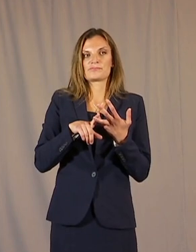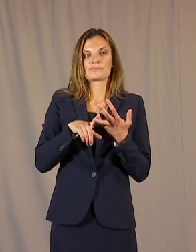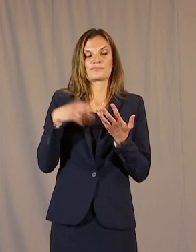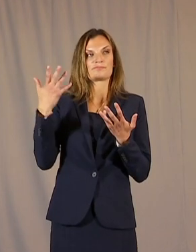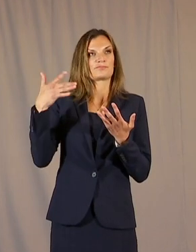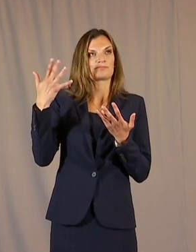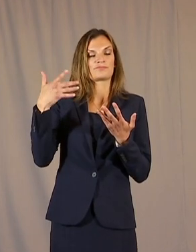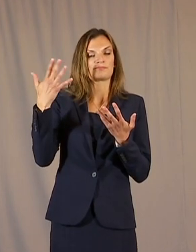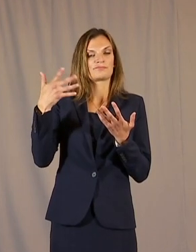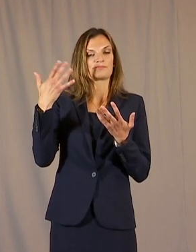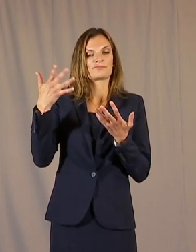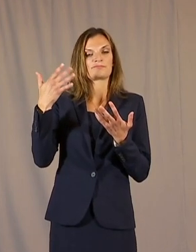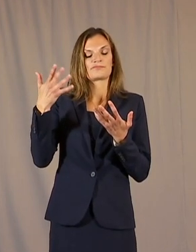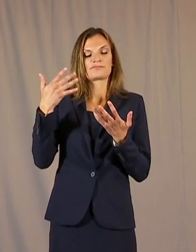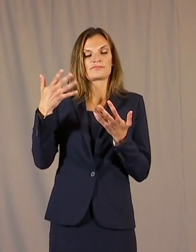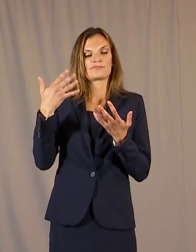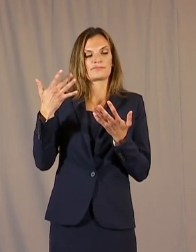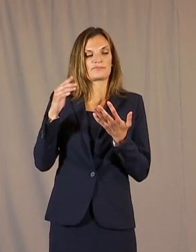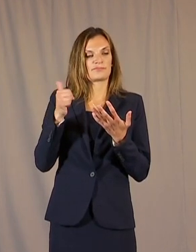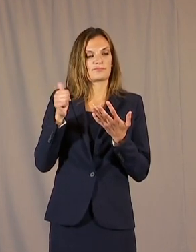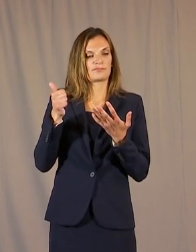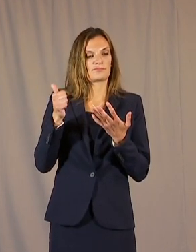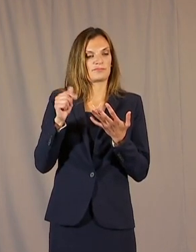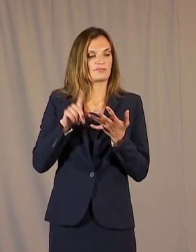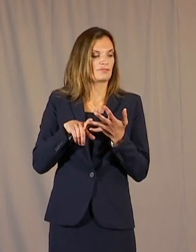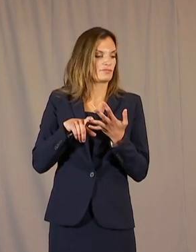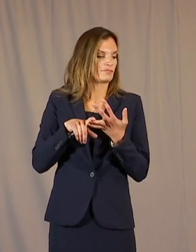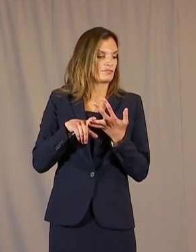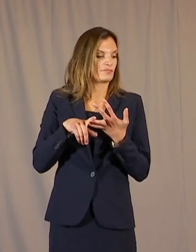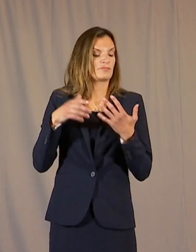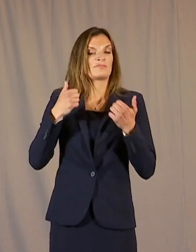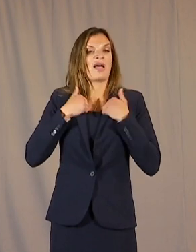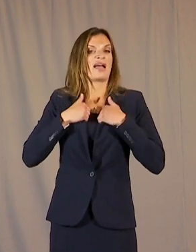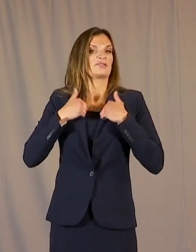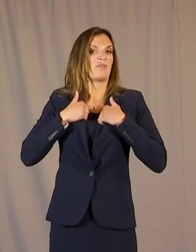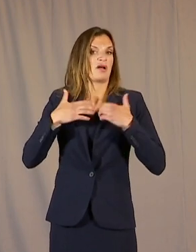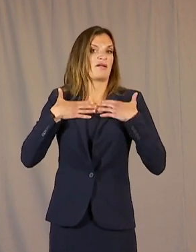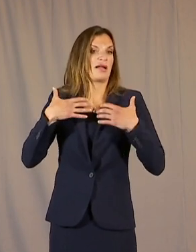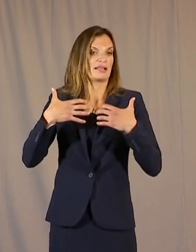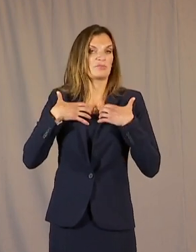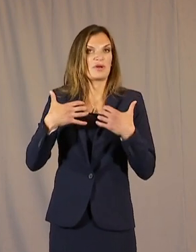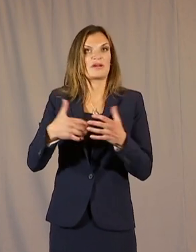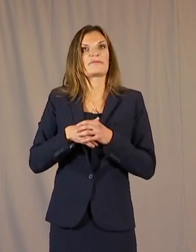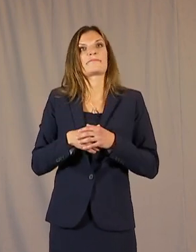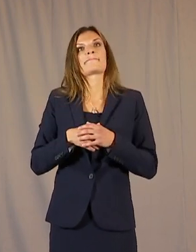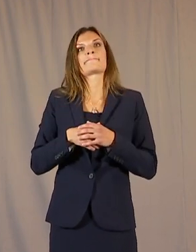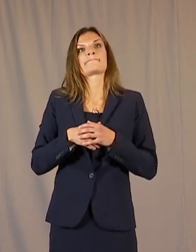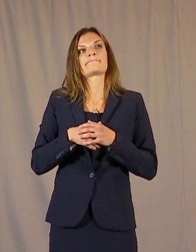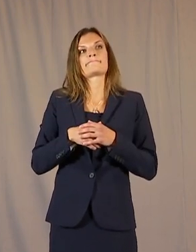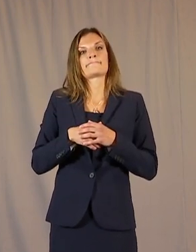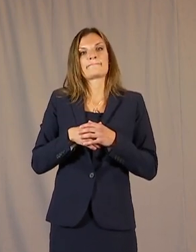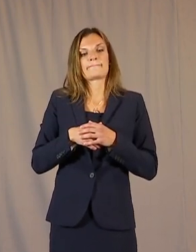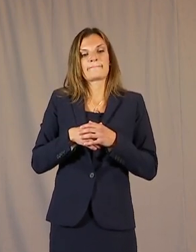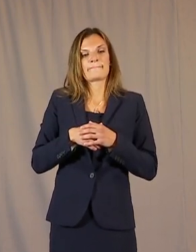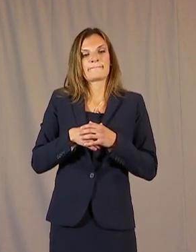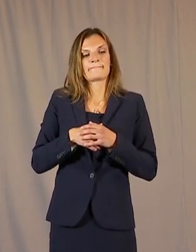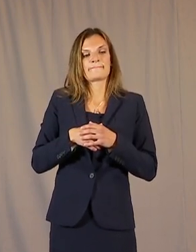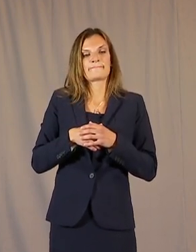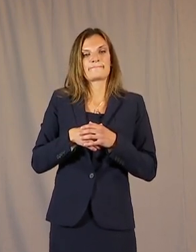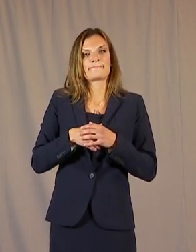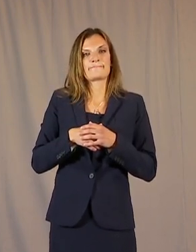one. You said hypertension, asthma. Asthma, hypertension,